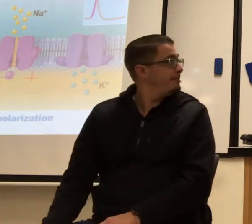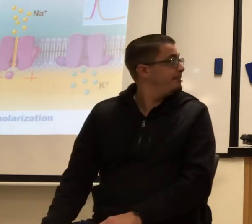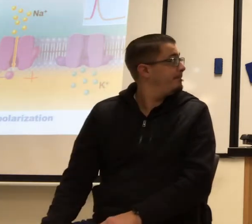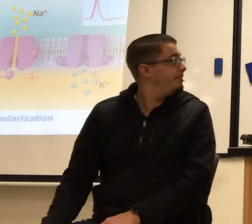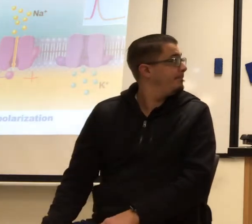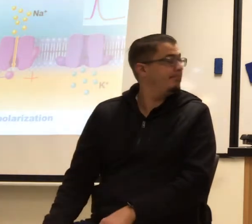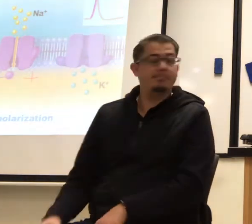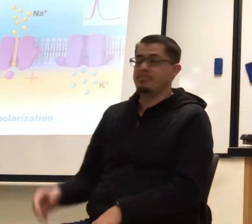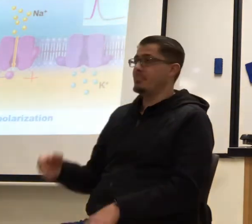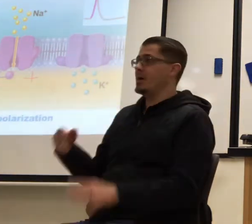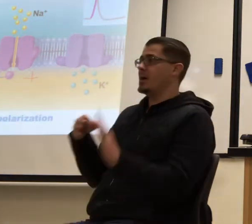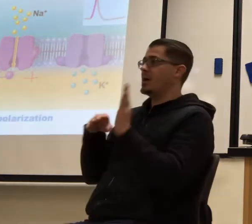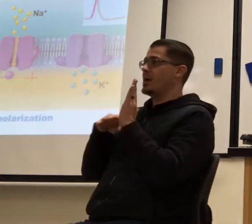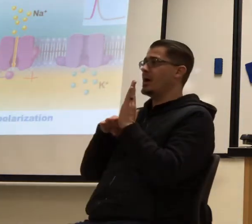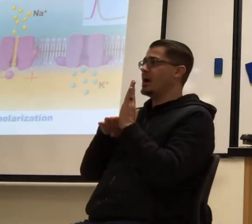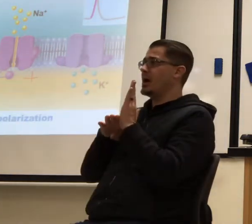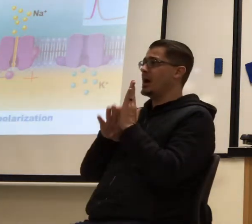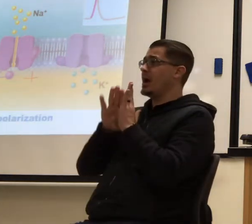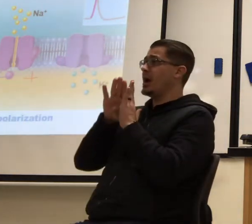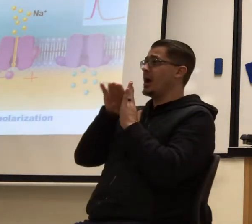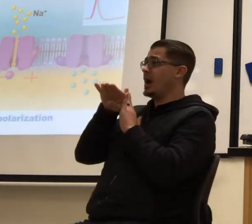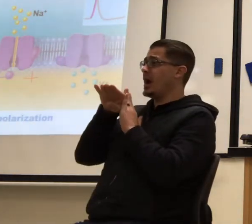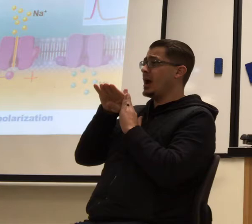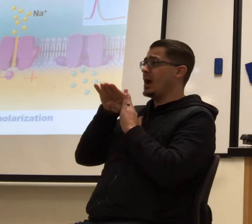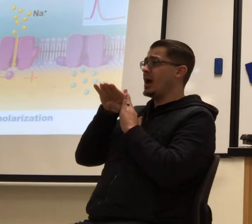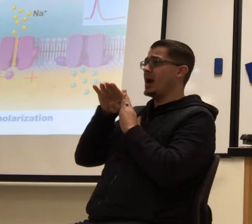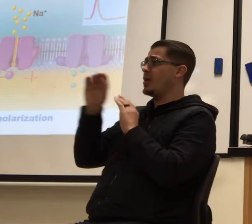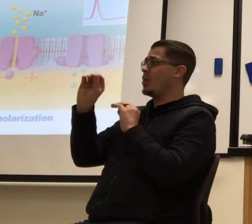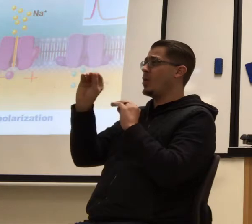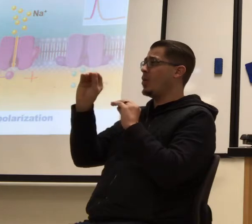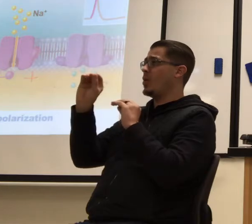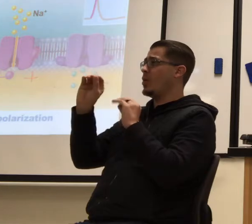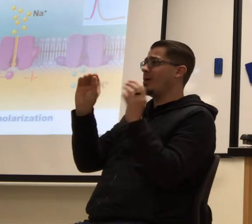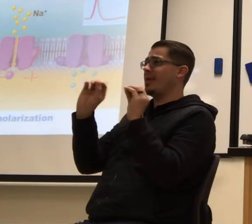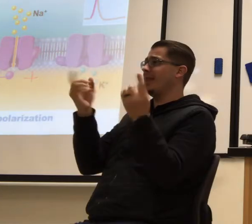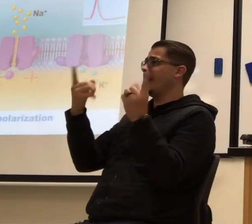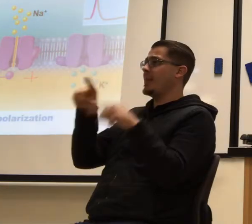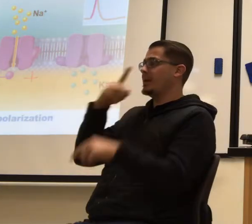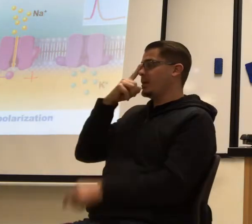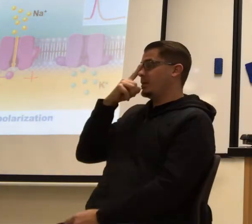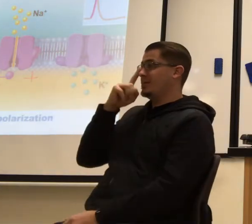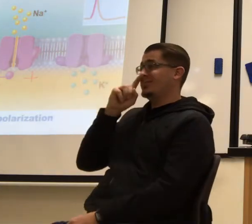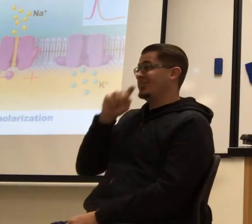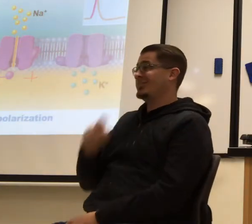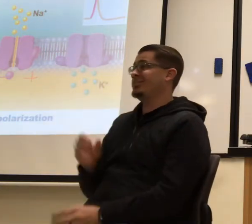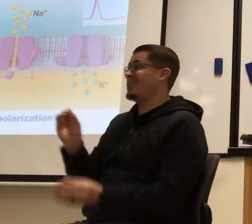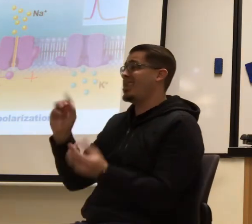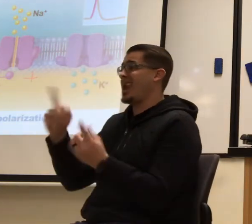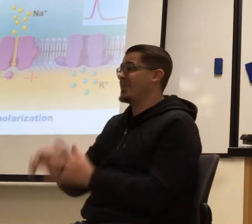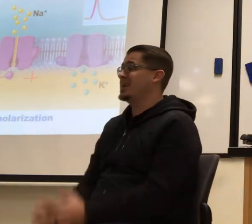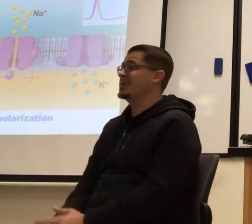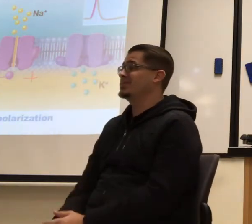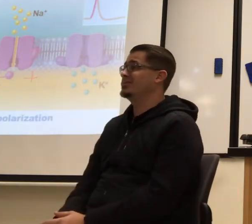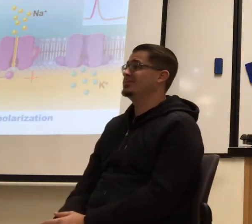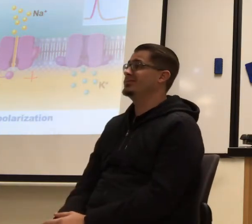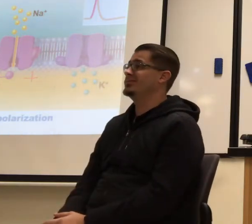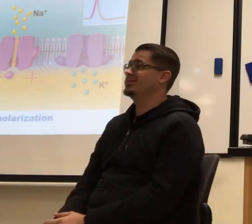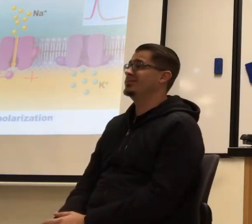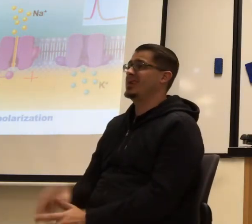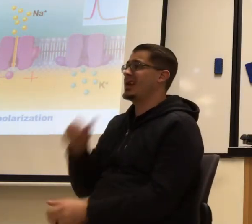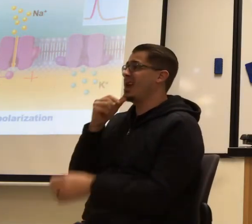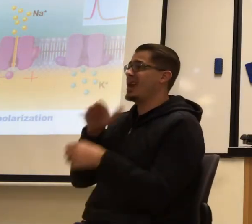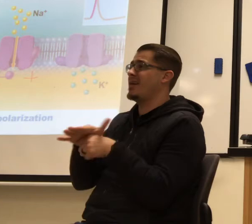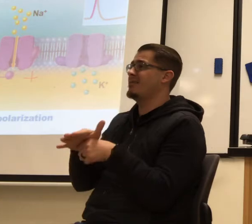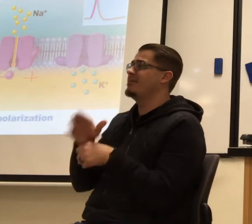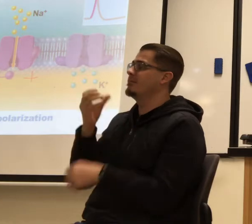did I reach it? Yes or no? I didn't, so nothing happens. This is all or none. So let's say, okay, well, let's